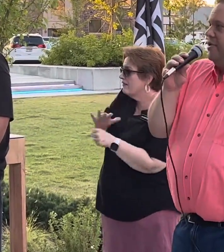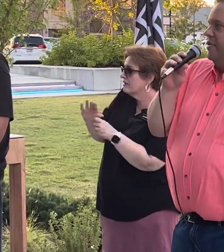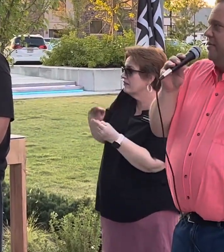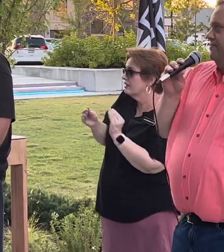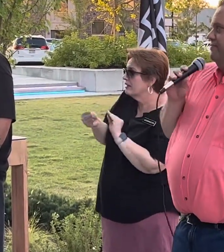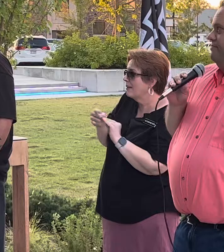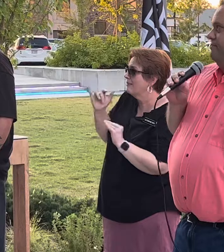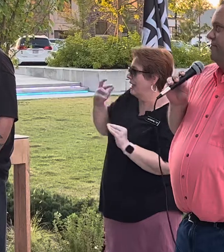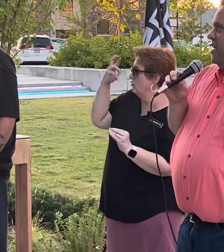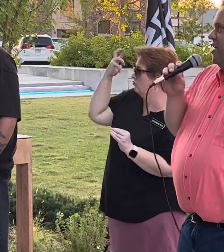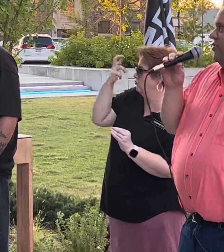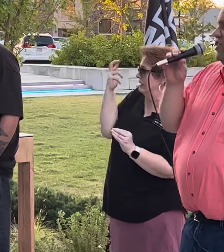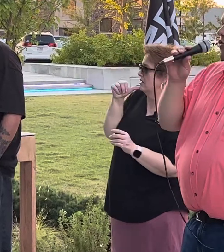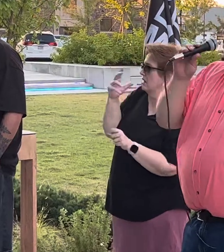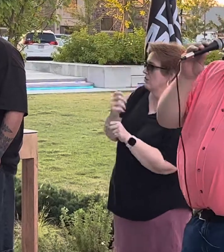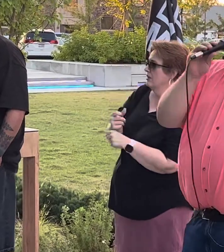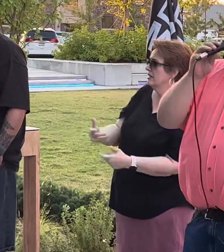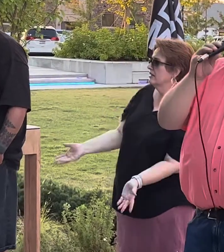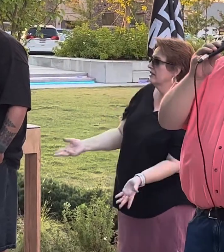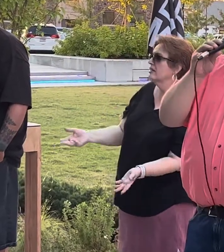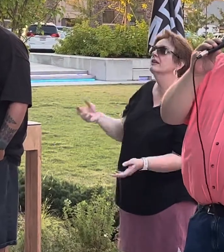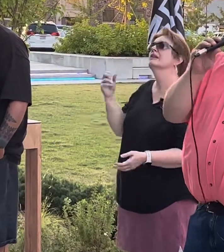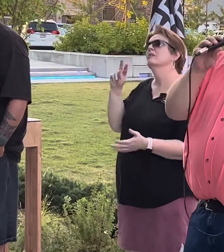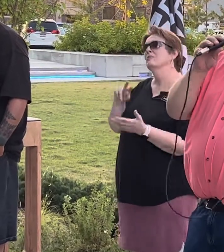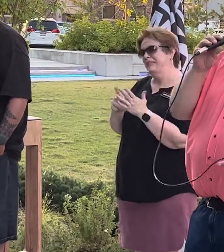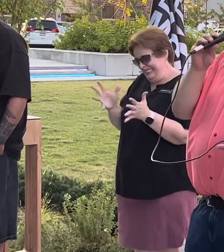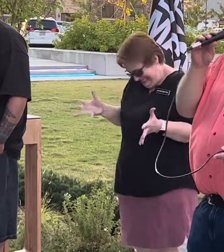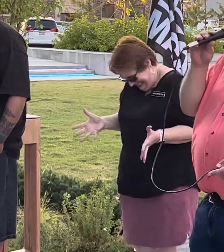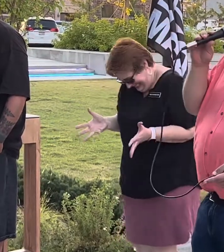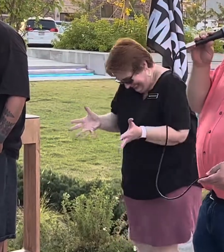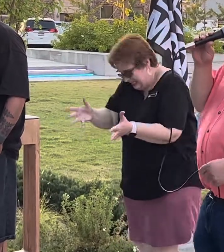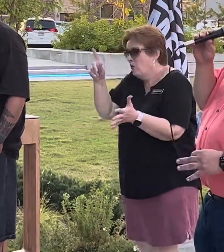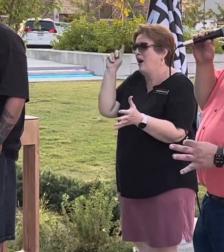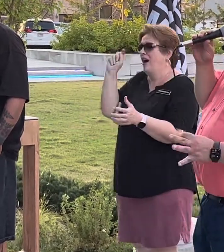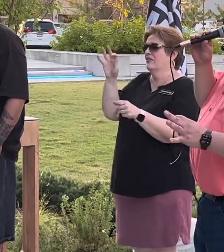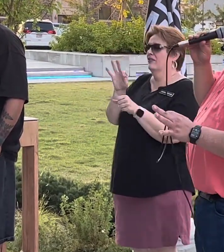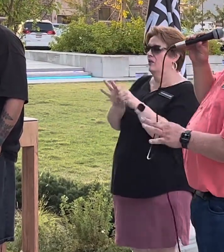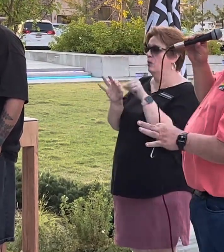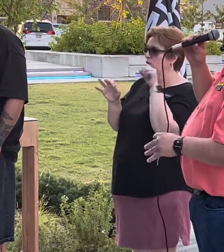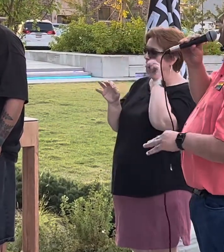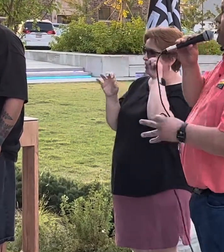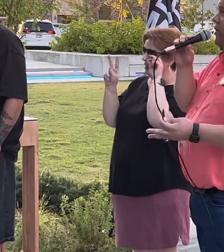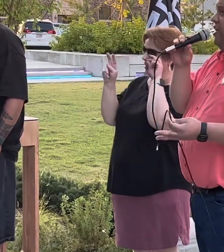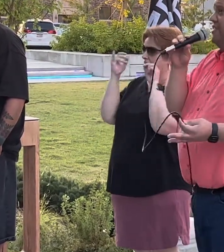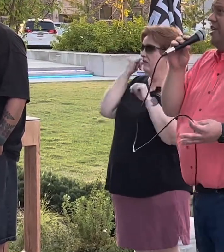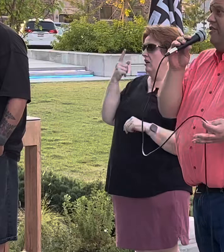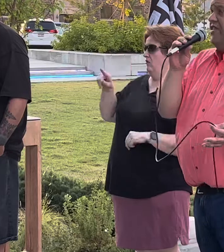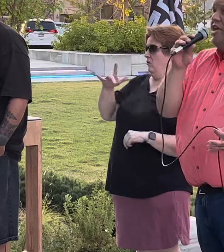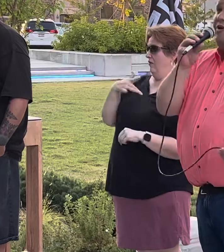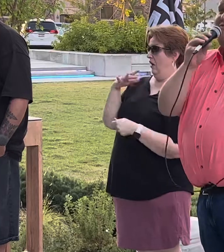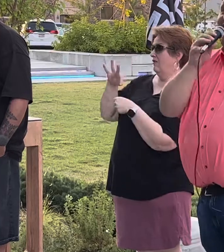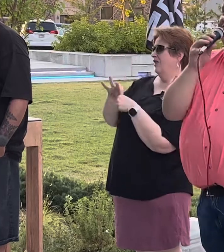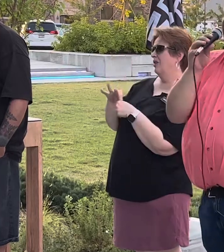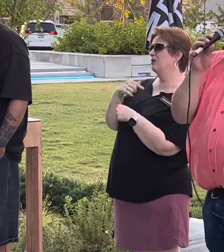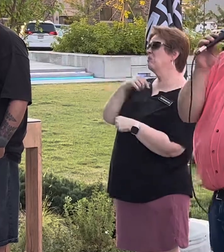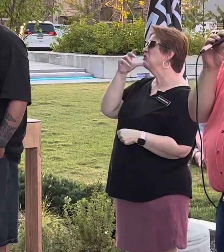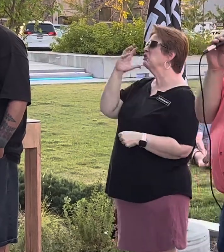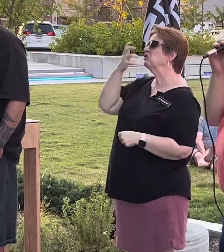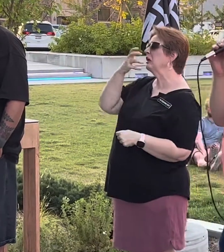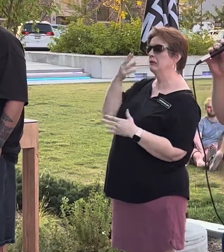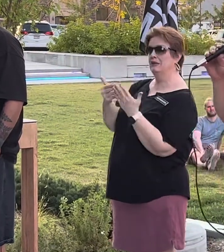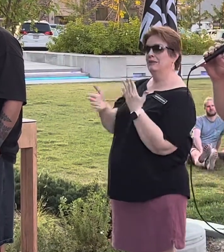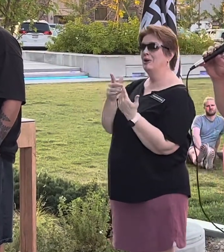numbers. So you have to vote. And I've heard other people say, even if voting is not your thing. Well, if voting is not your thing, you have nothing